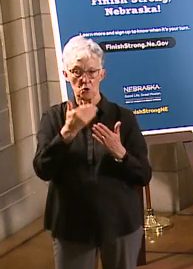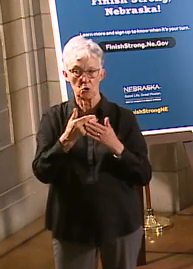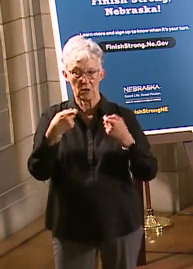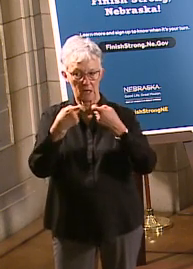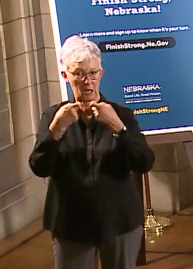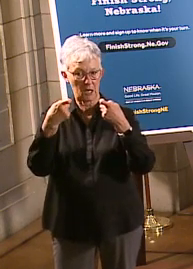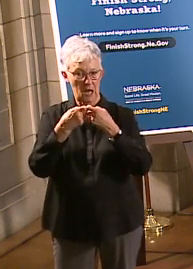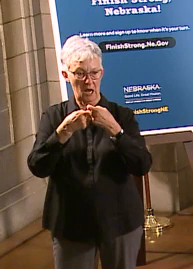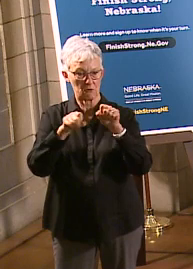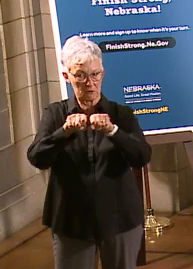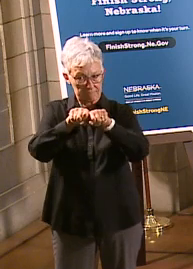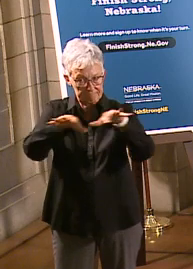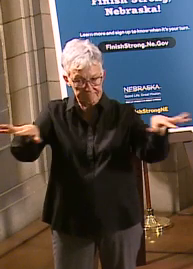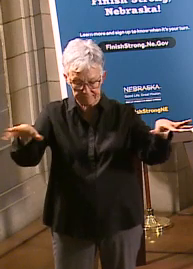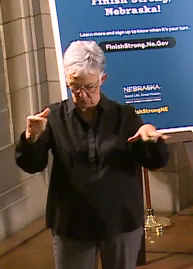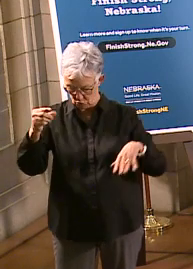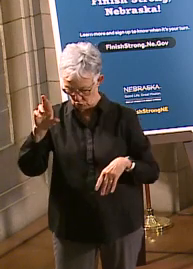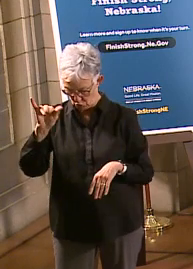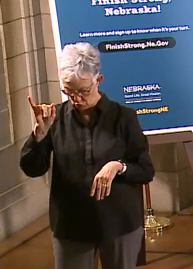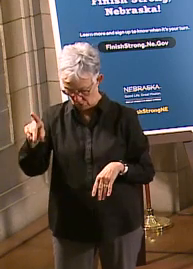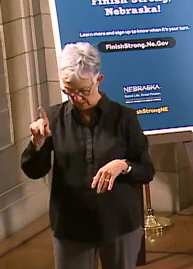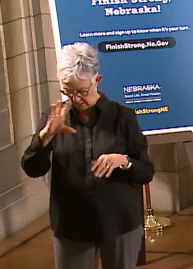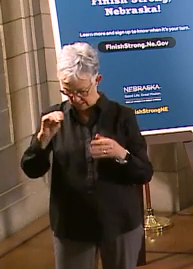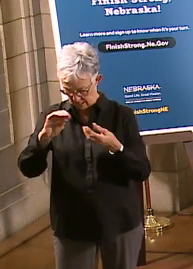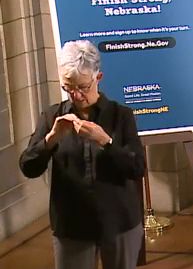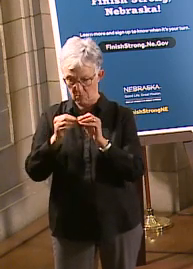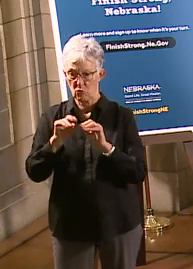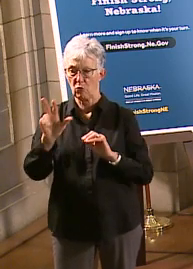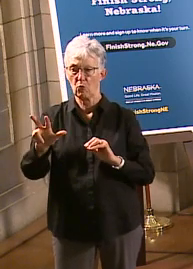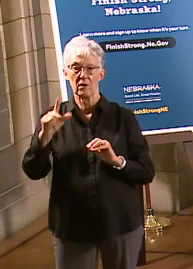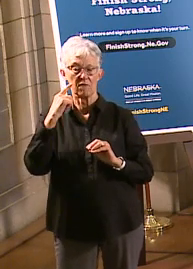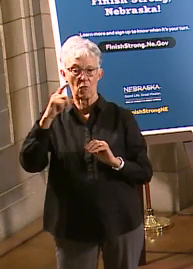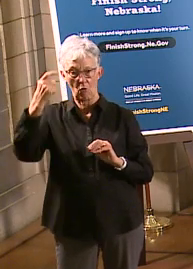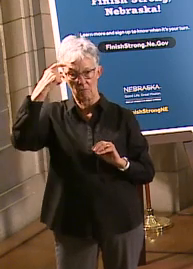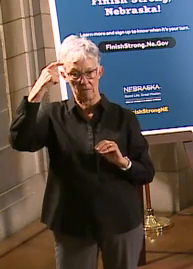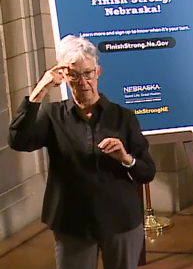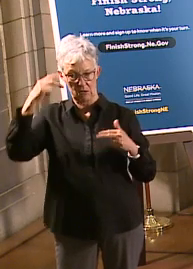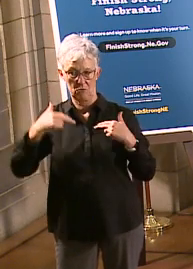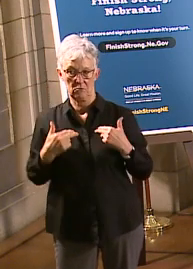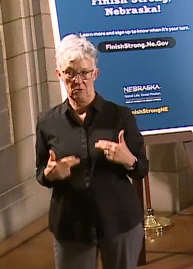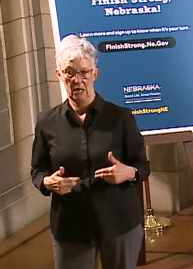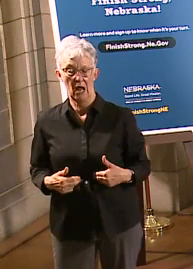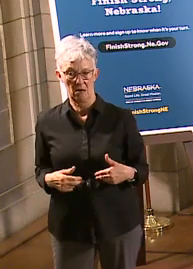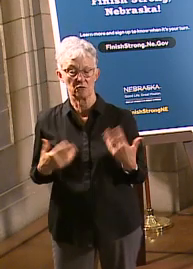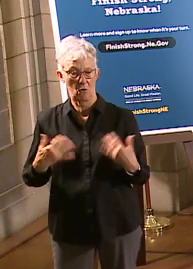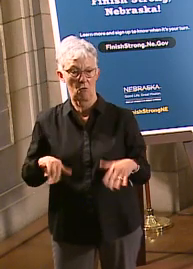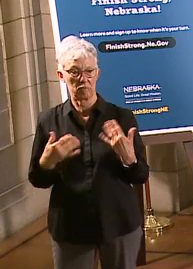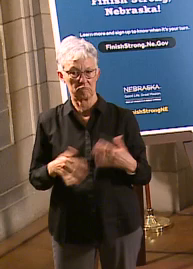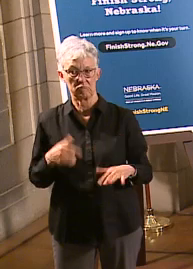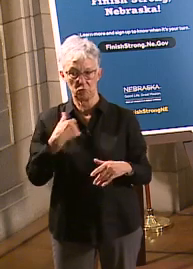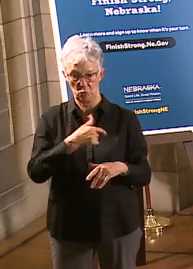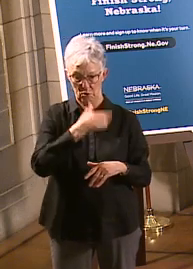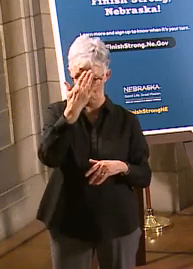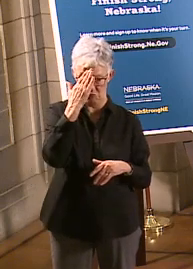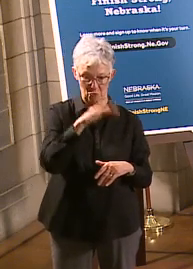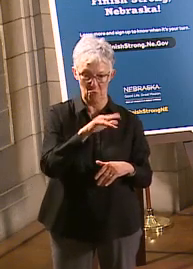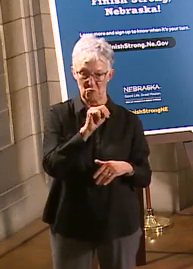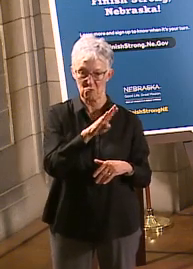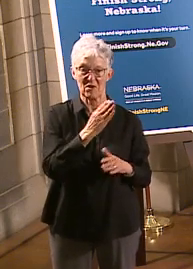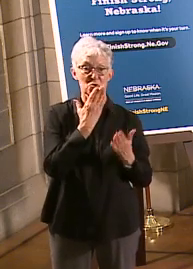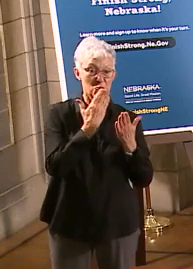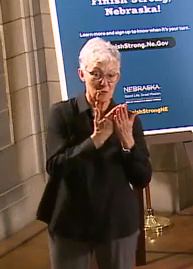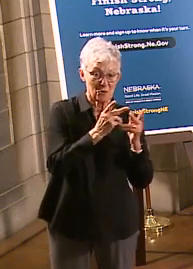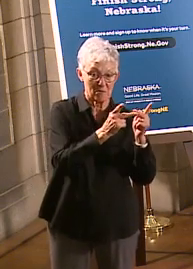all know, that Nebraska is a great place to live, and that U.S. News & World Report just validates that. All right,